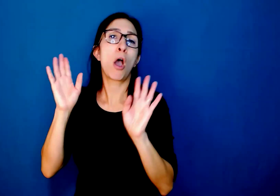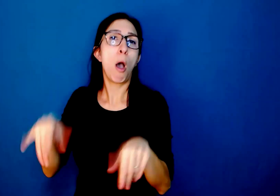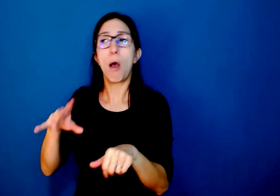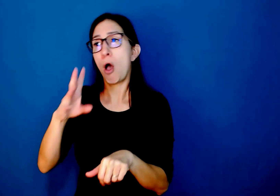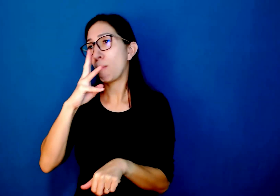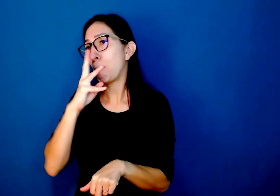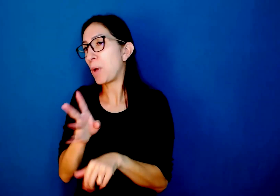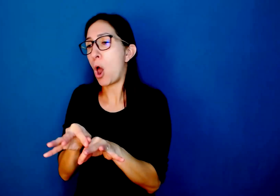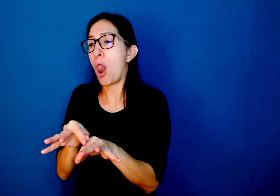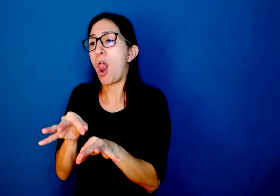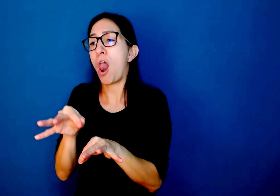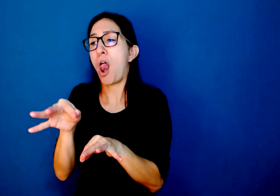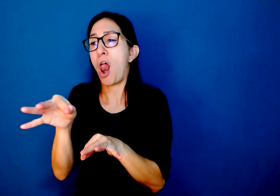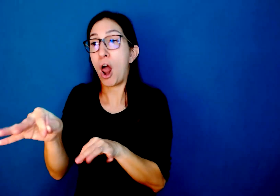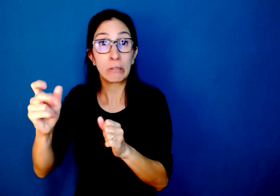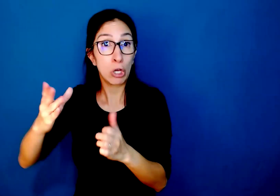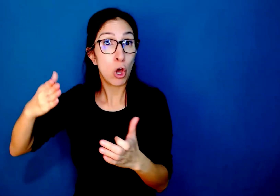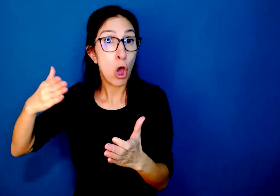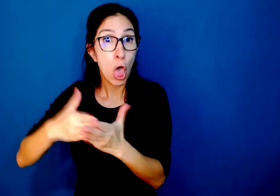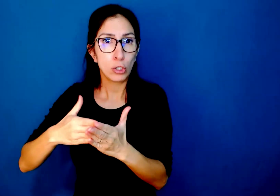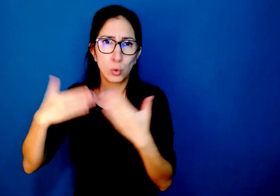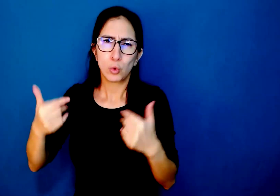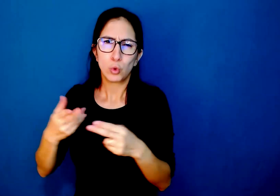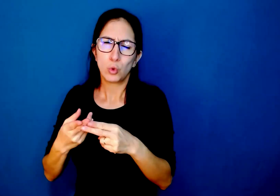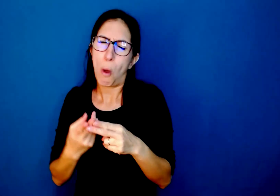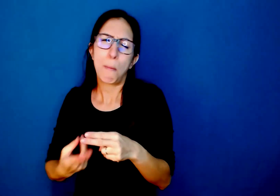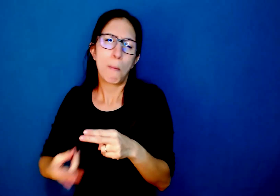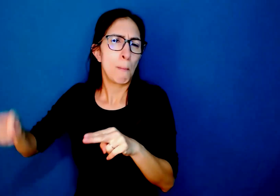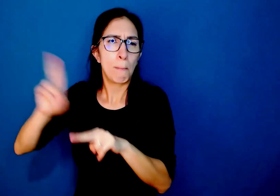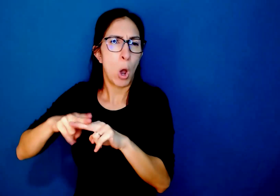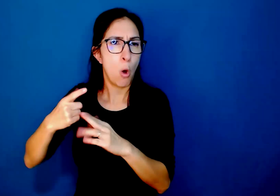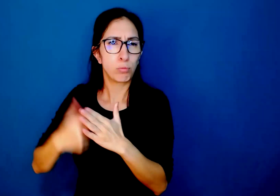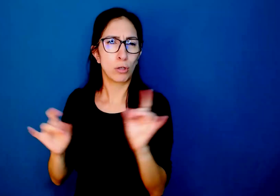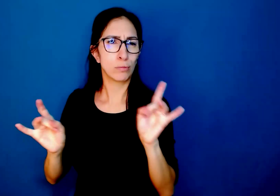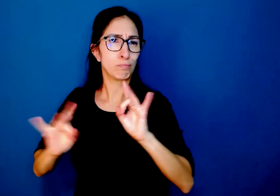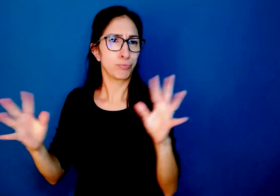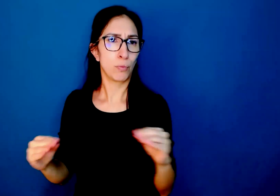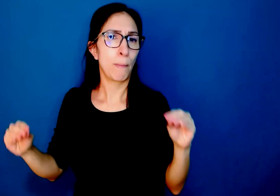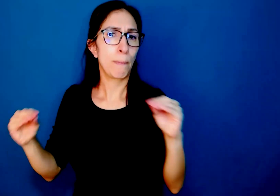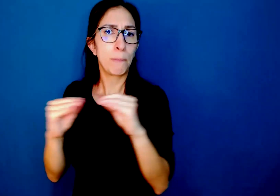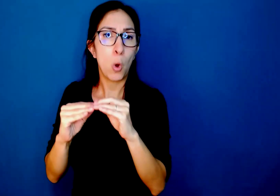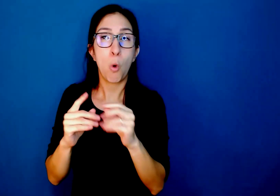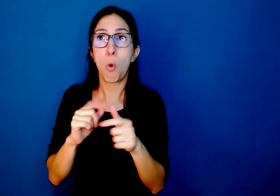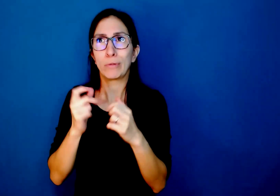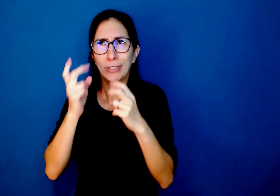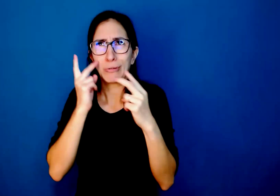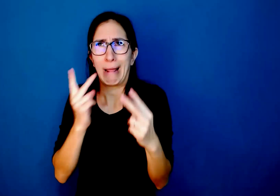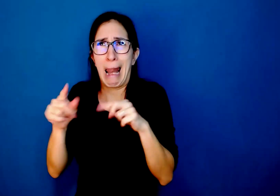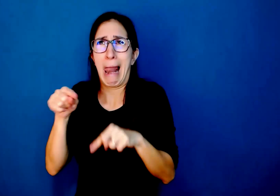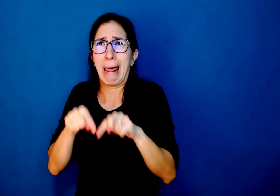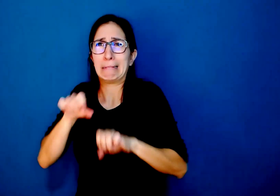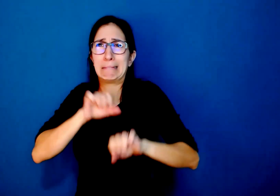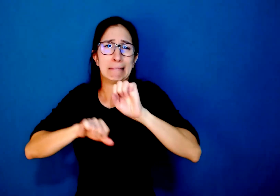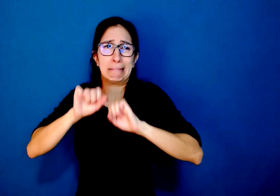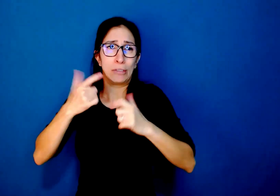it. It's going to cost a lot more. And oftentimes then you're trying to retroactively address a bunch of issues. So I